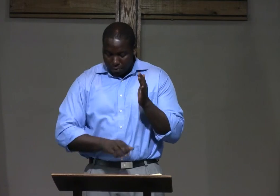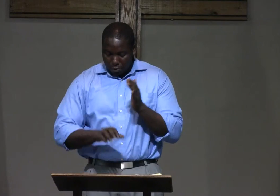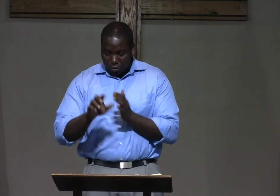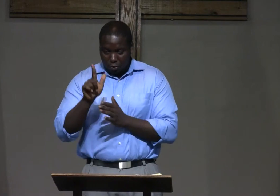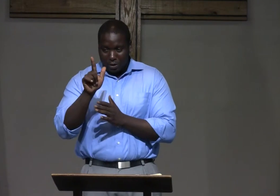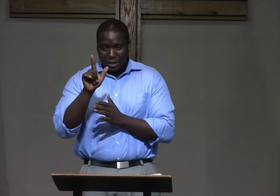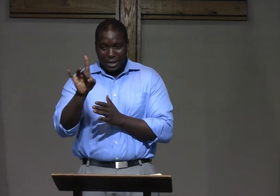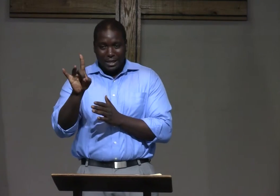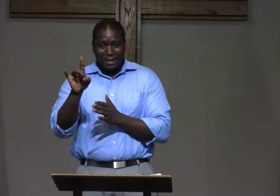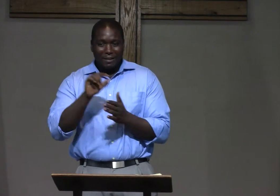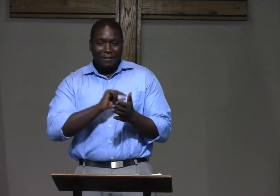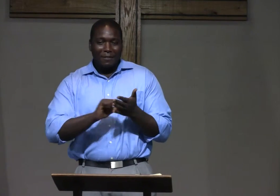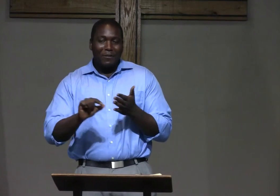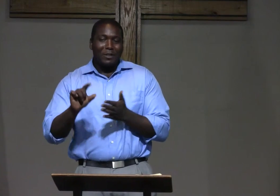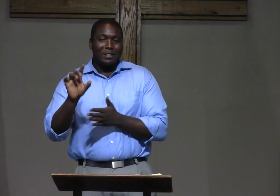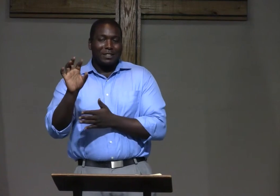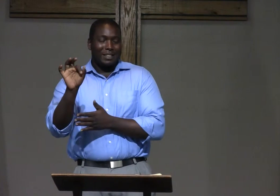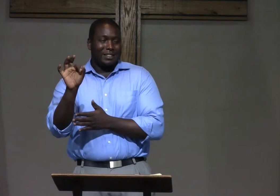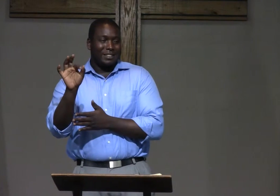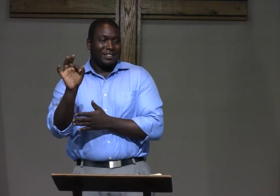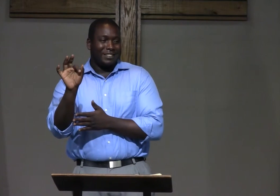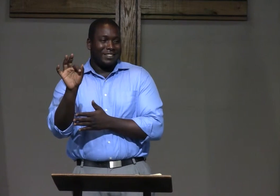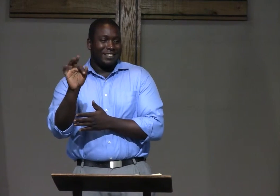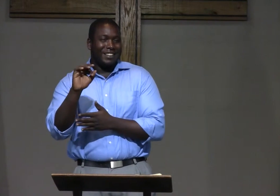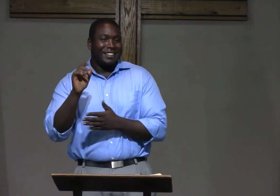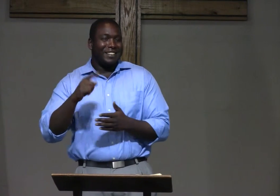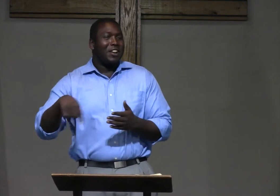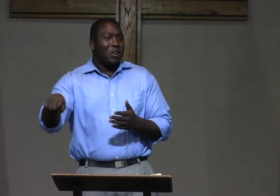Now turn to Matthew chapter 28 and verse 19.